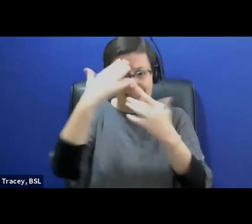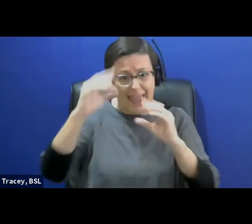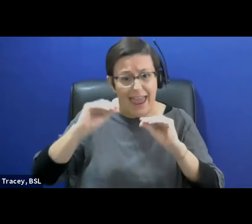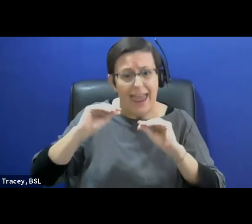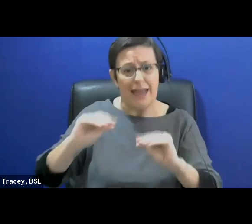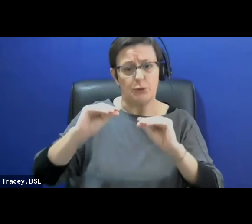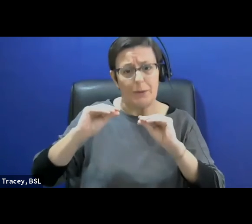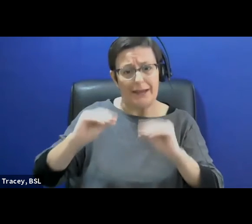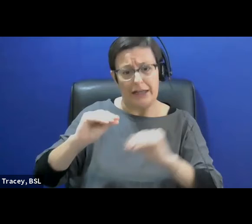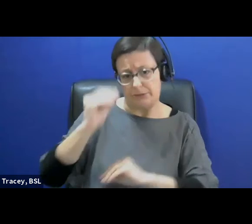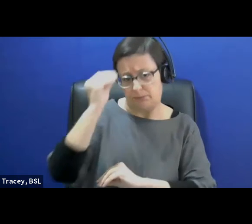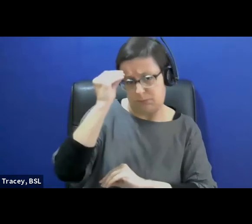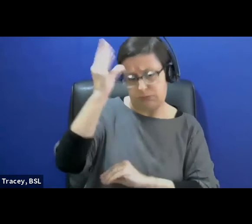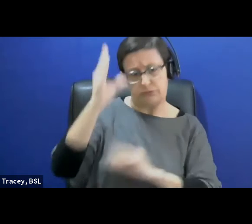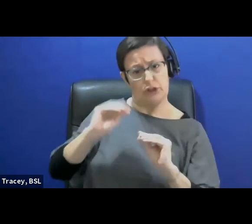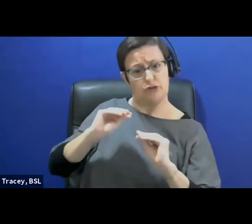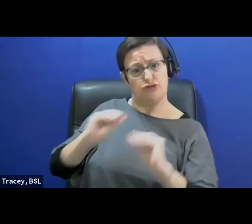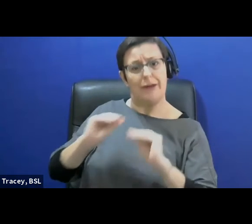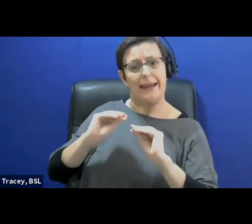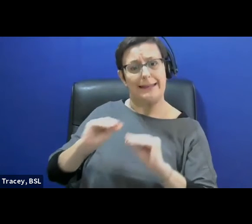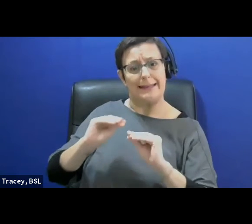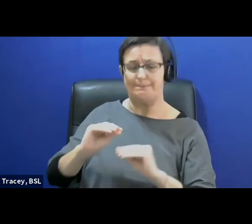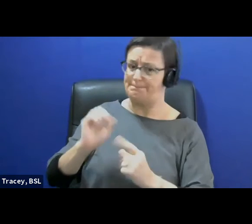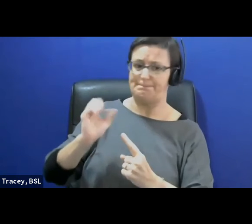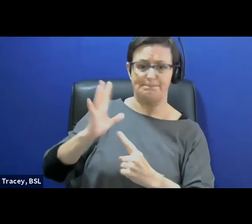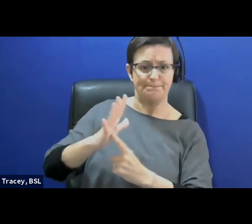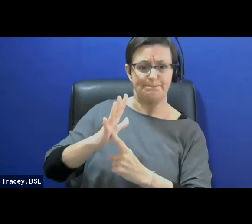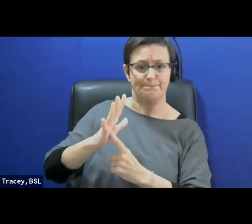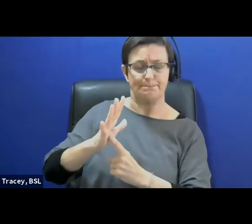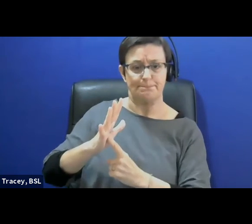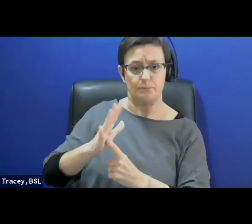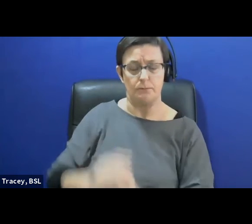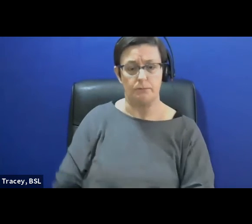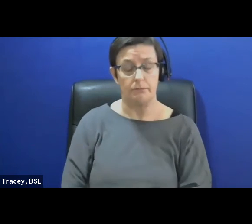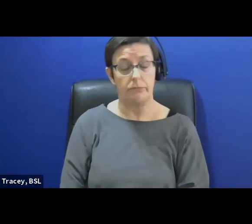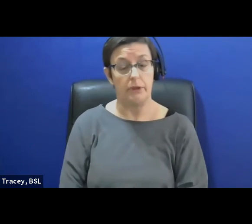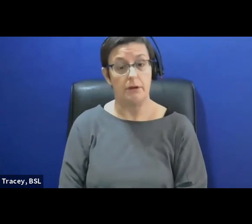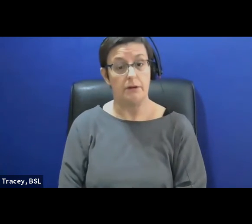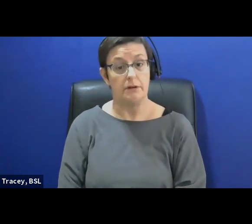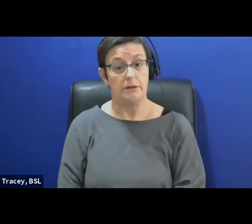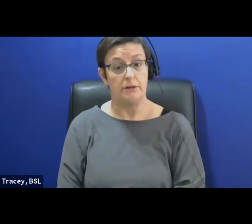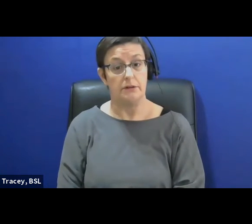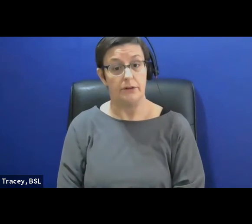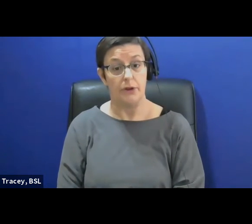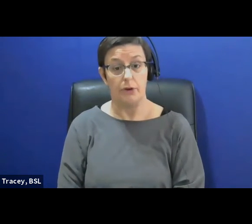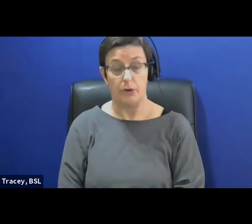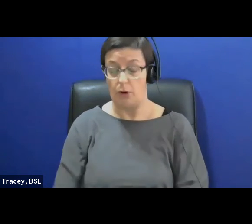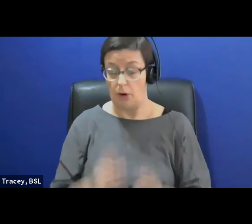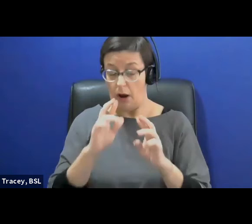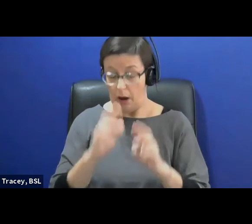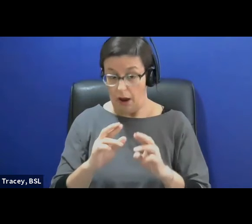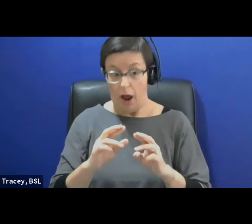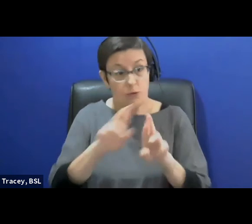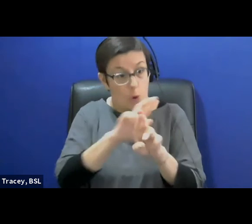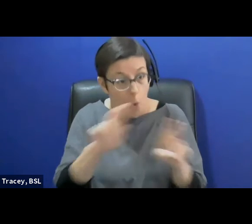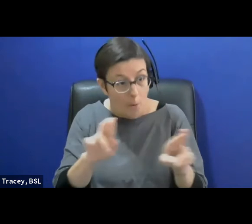believe it's true. We want to get to the point where I would hope that kind of, as I said in my introduction, those designers